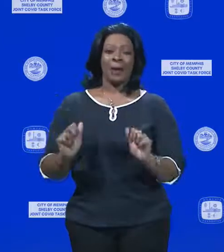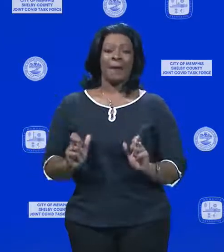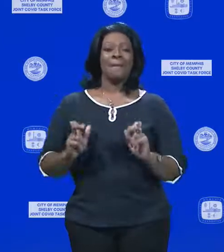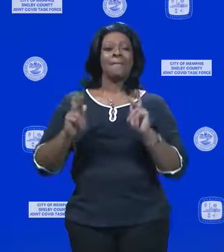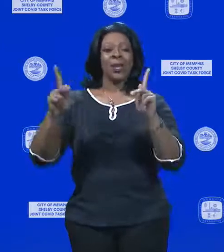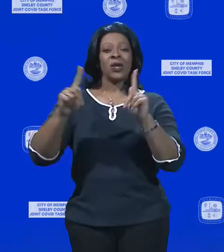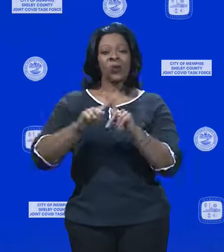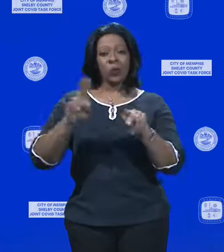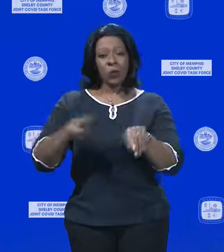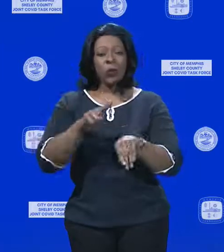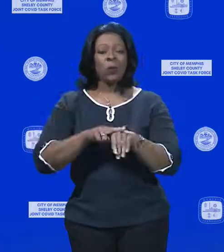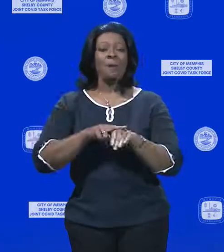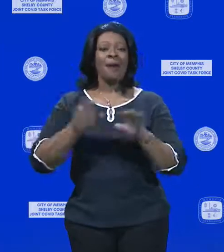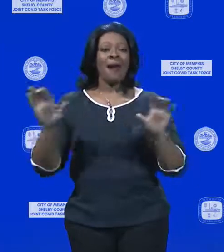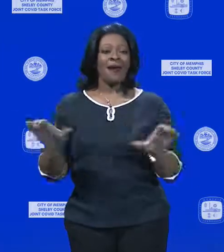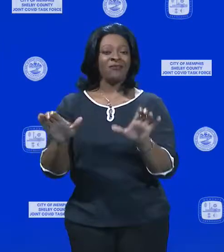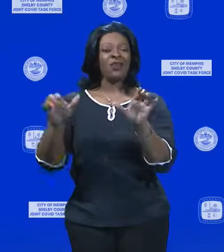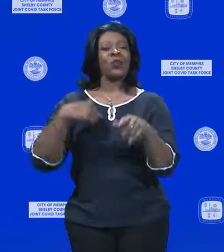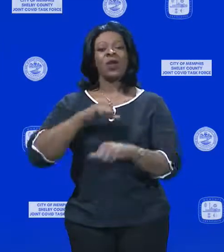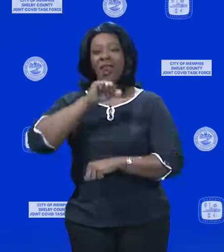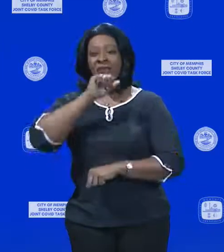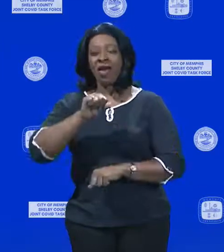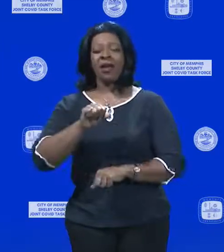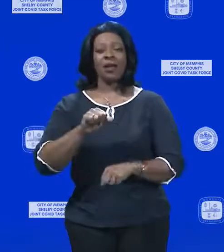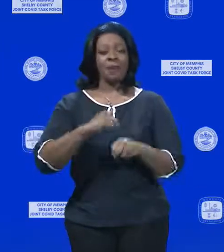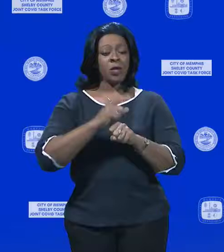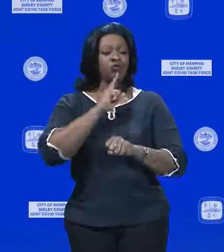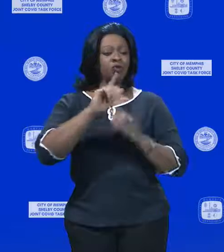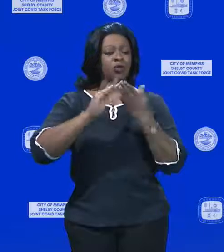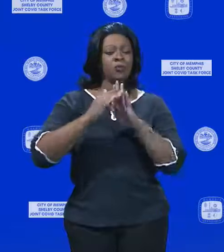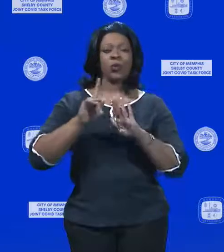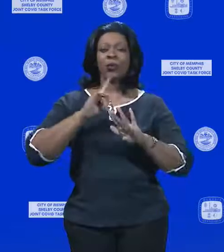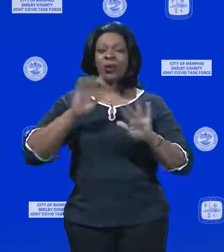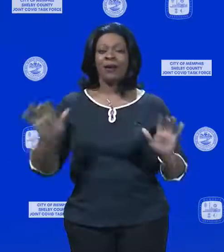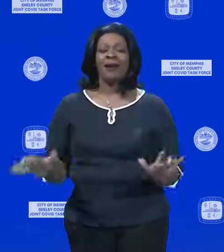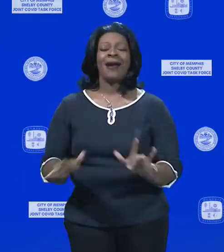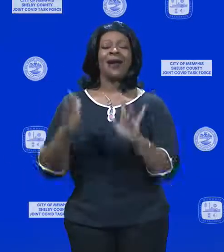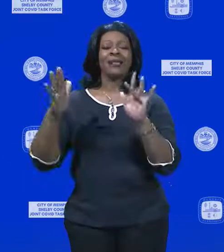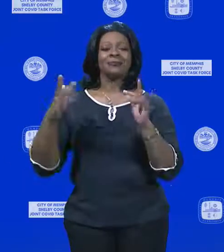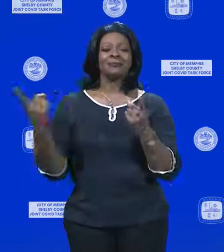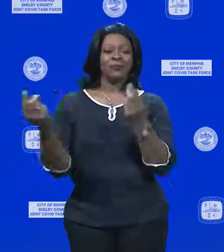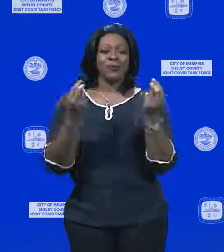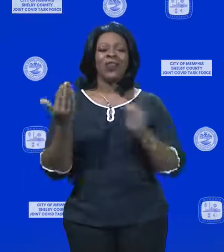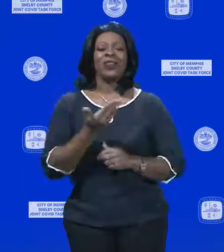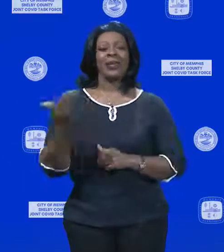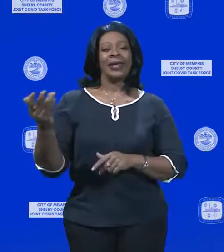the activities that we love, making sure that our community is as vibrant and active, and that